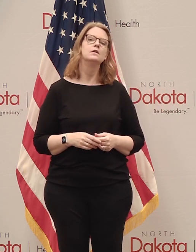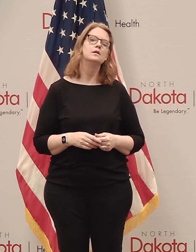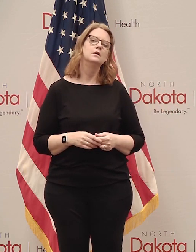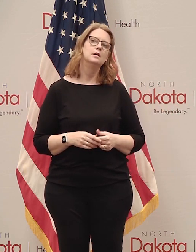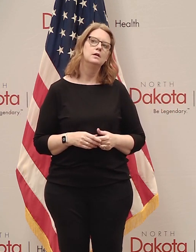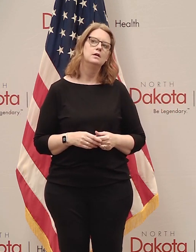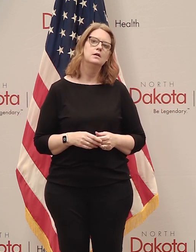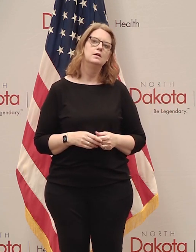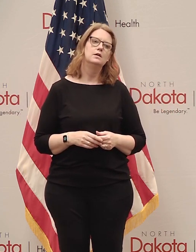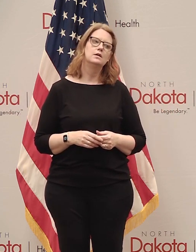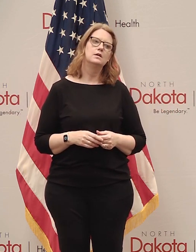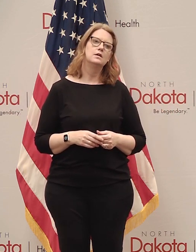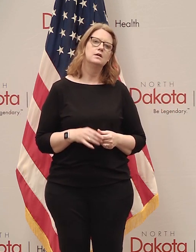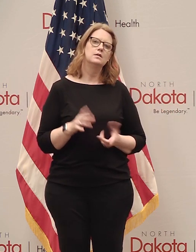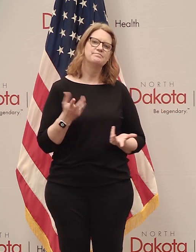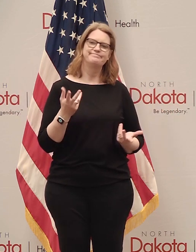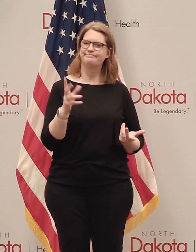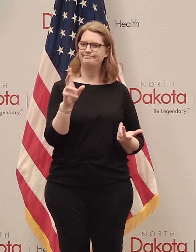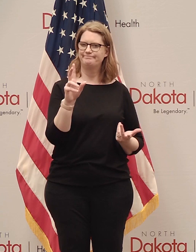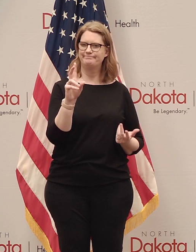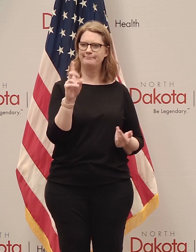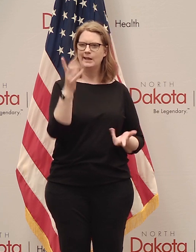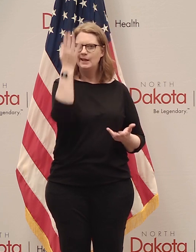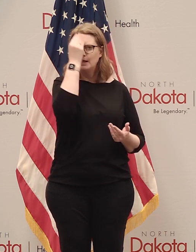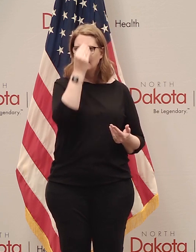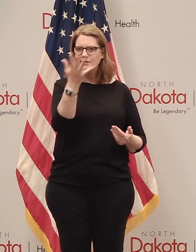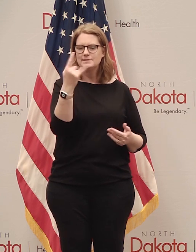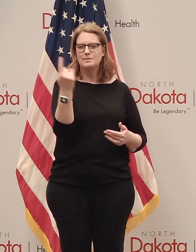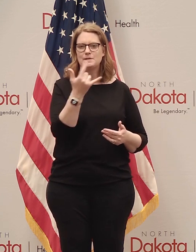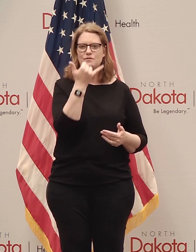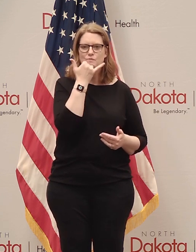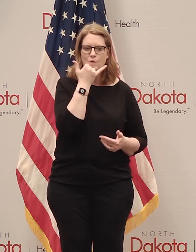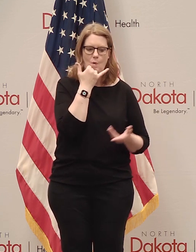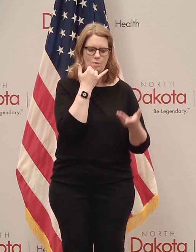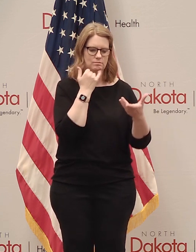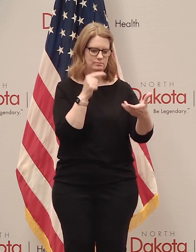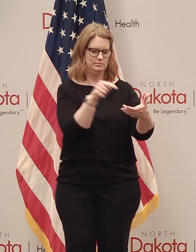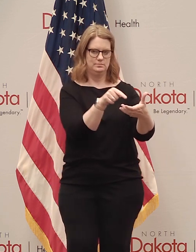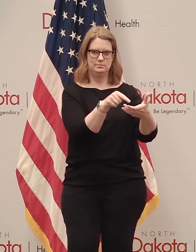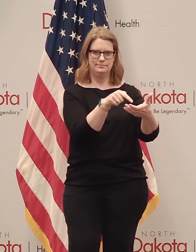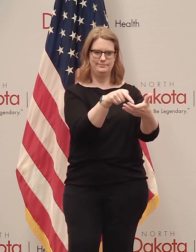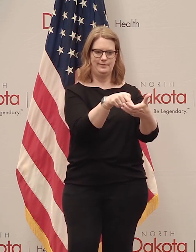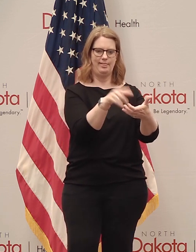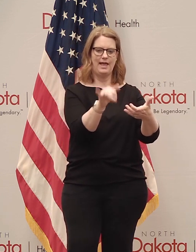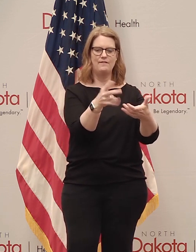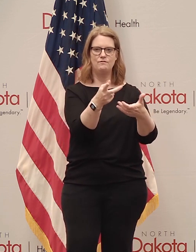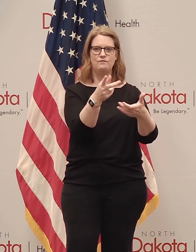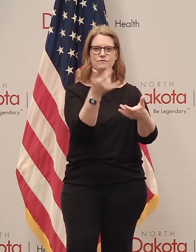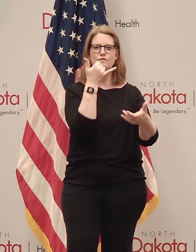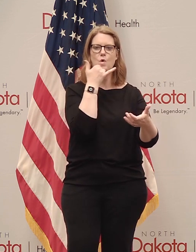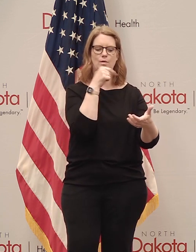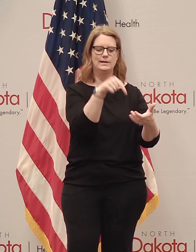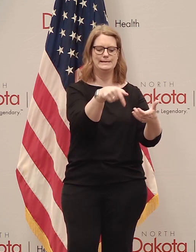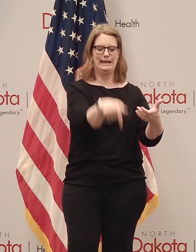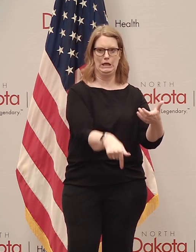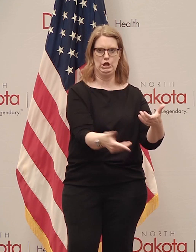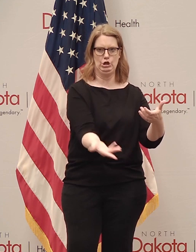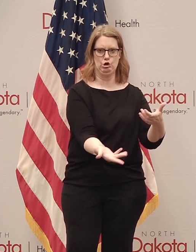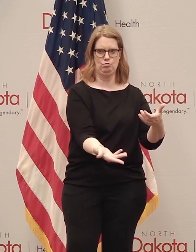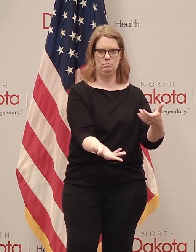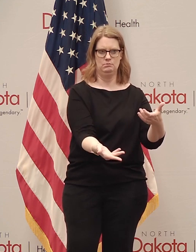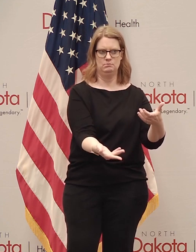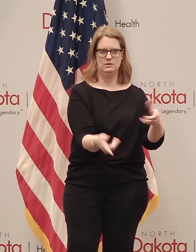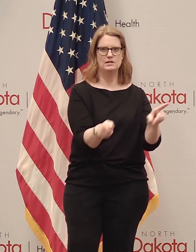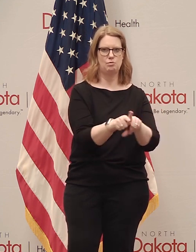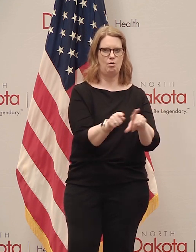would be data related to somebody's phone, we don't know who it is here. That would be also considered